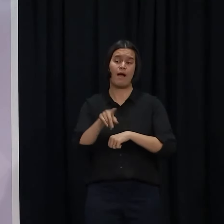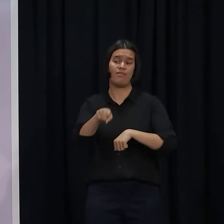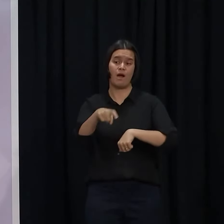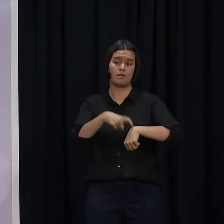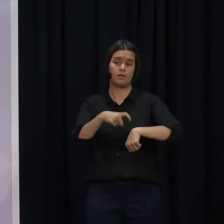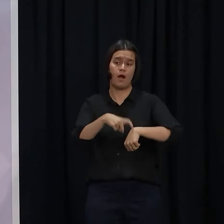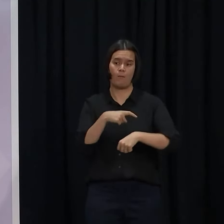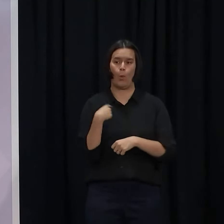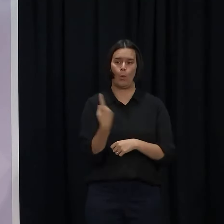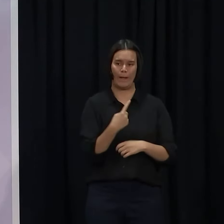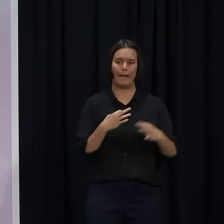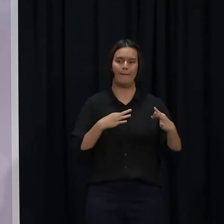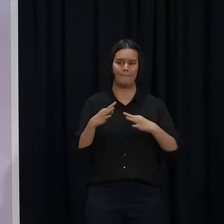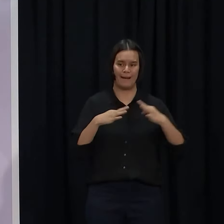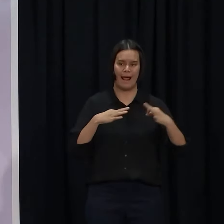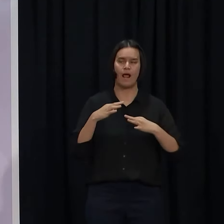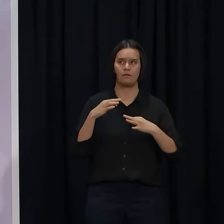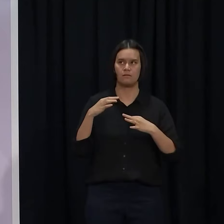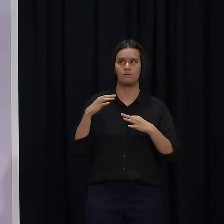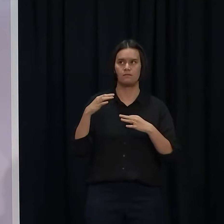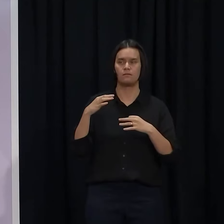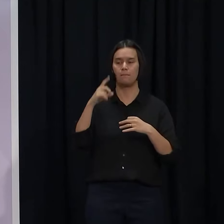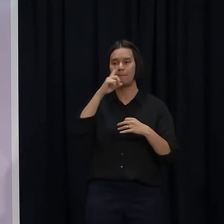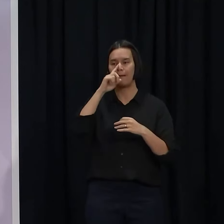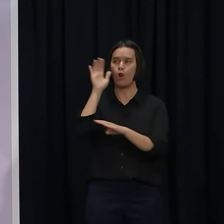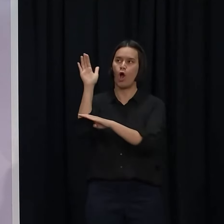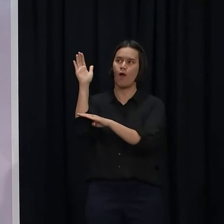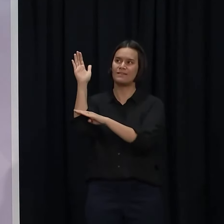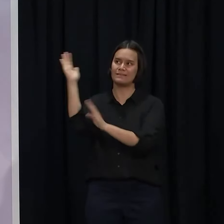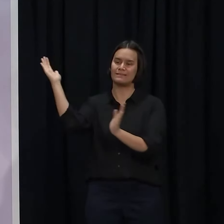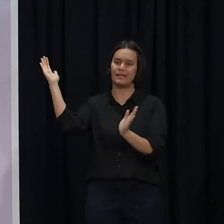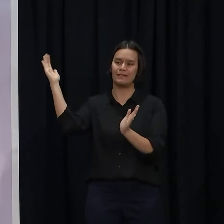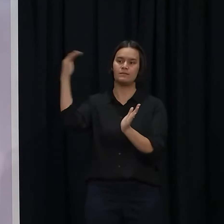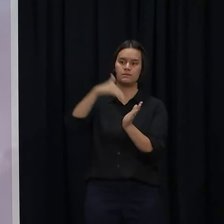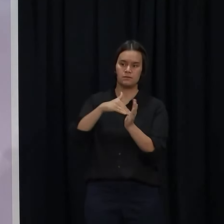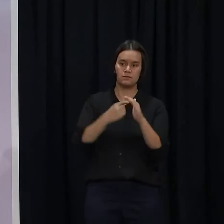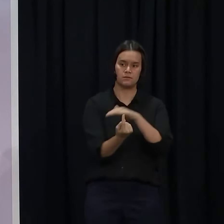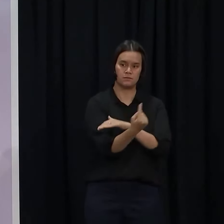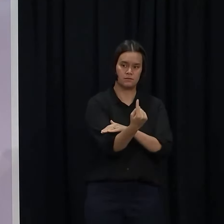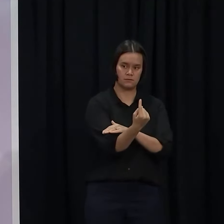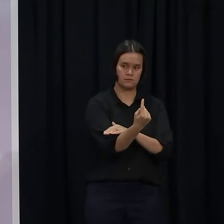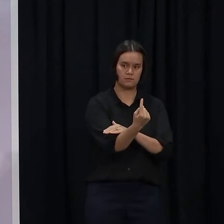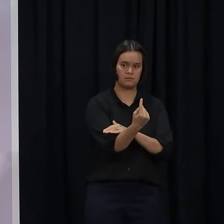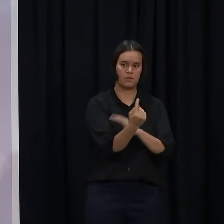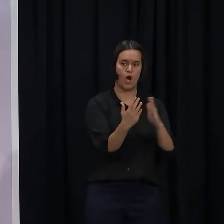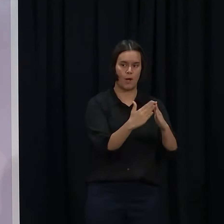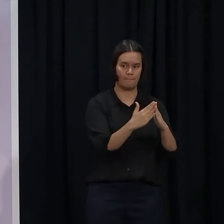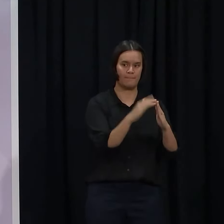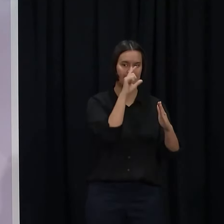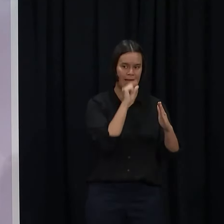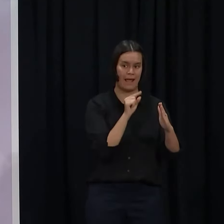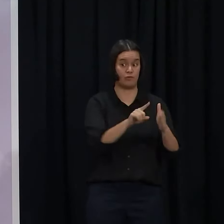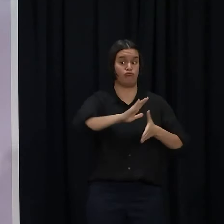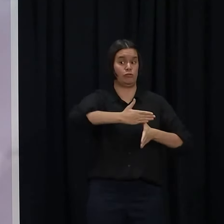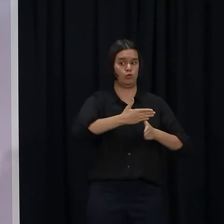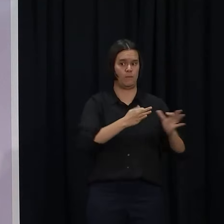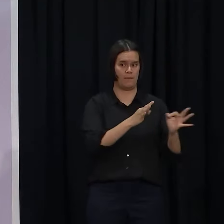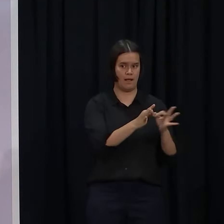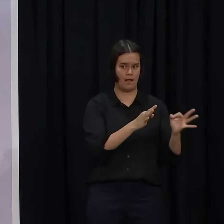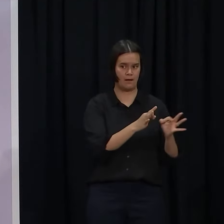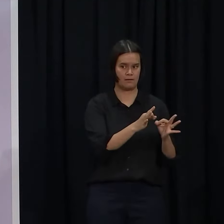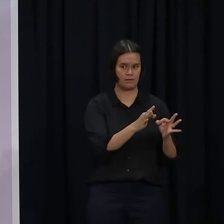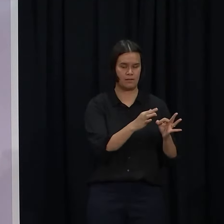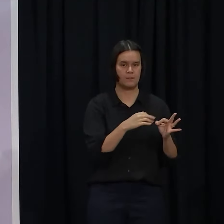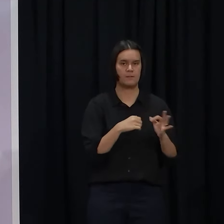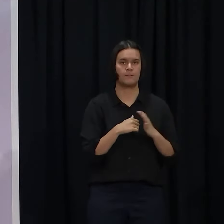Omicron, that we are still being cautious in our reopening plans to make sure that, yes, we are making progress, but we're doing it in a staged way